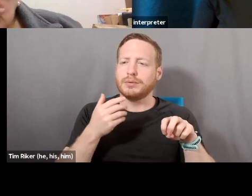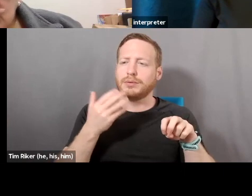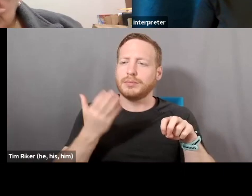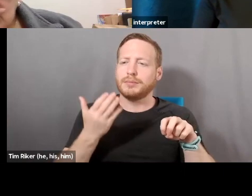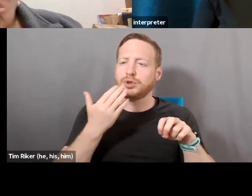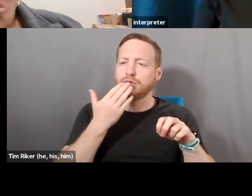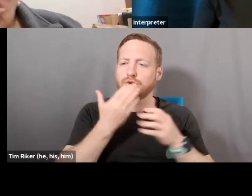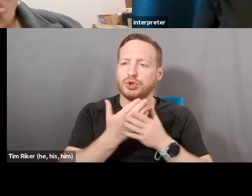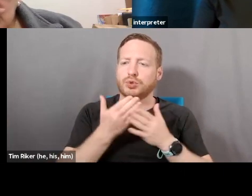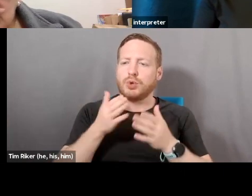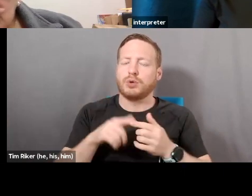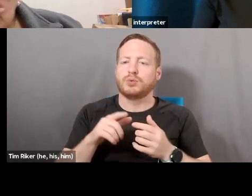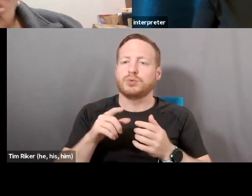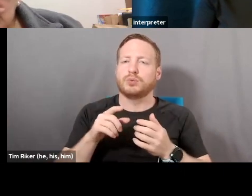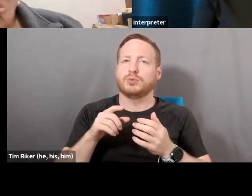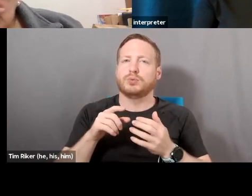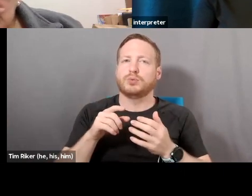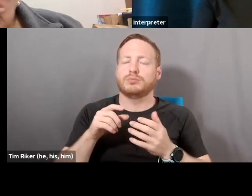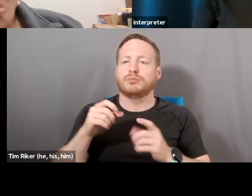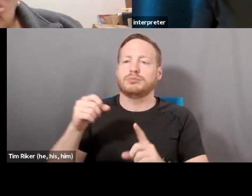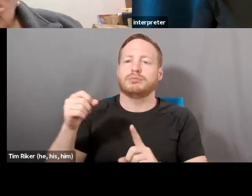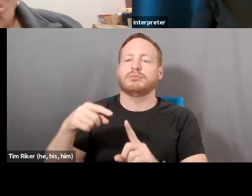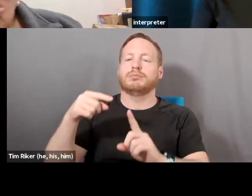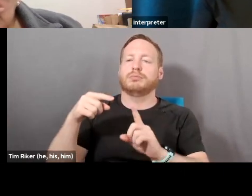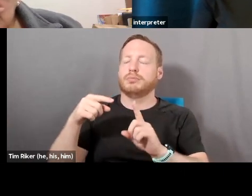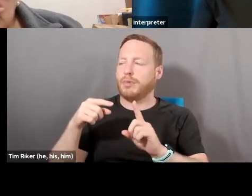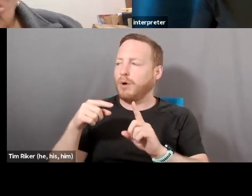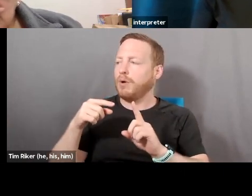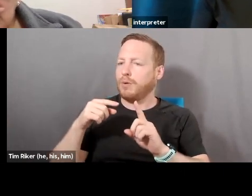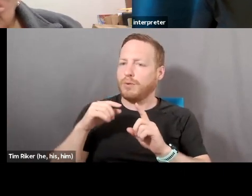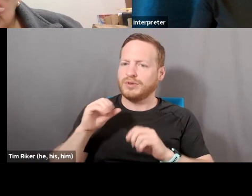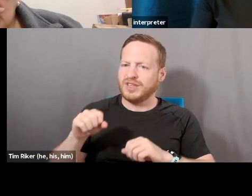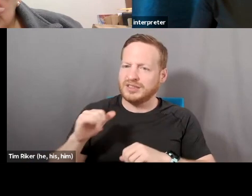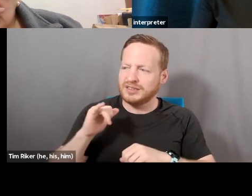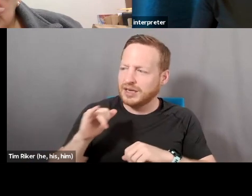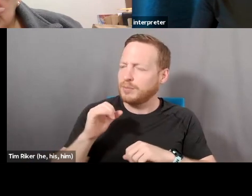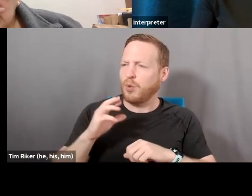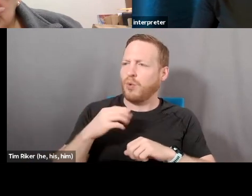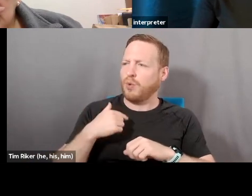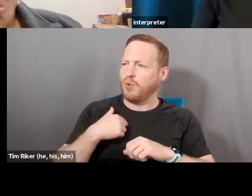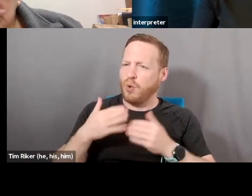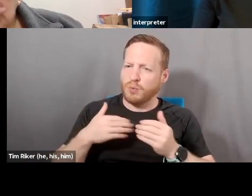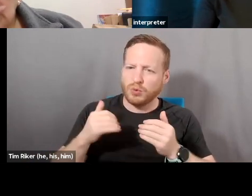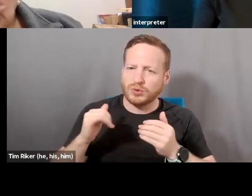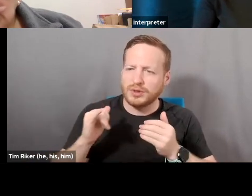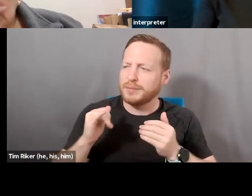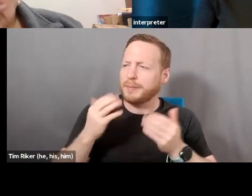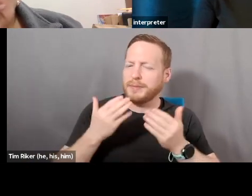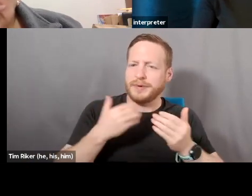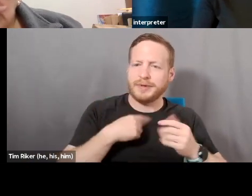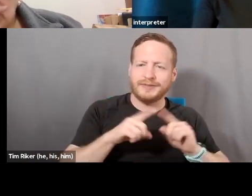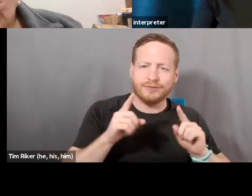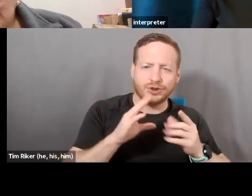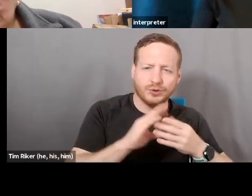idea of a panel would be a good way to kind of spark, oh yeah, I've had